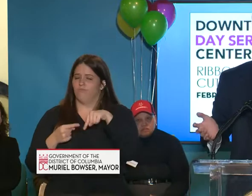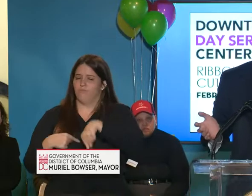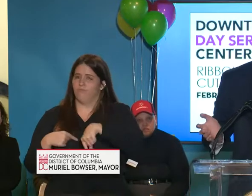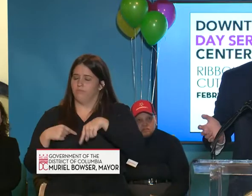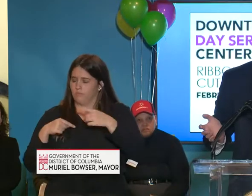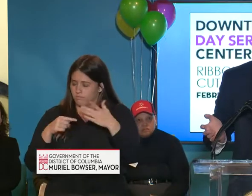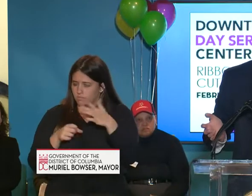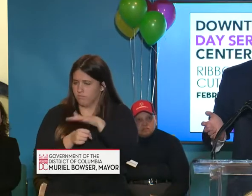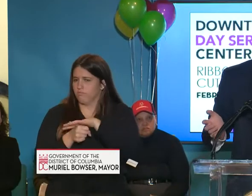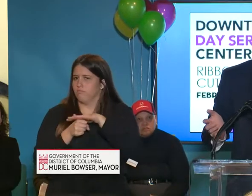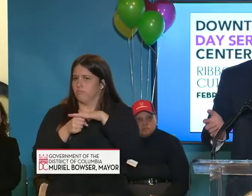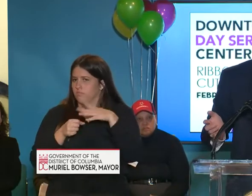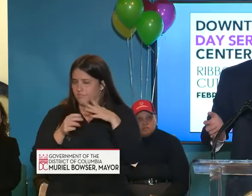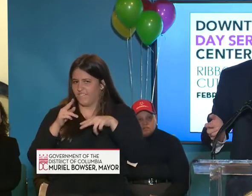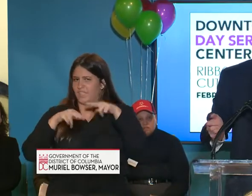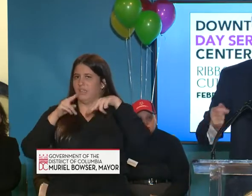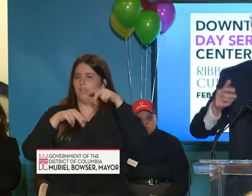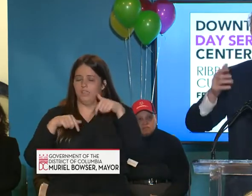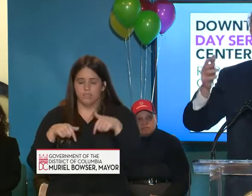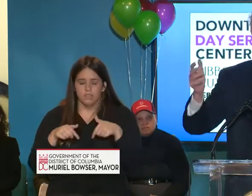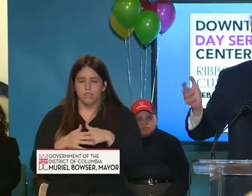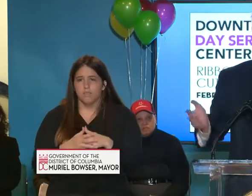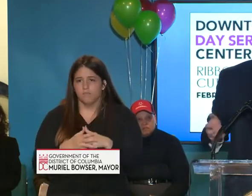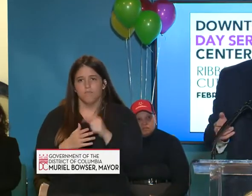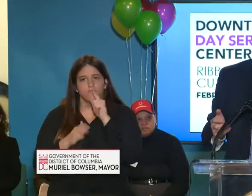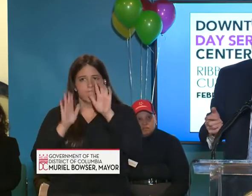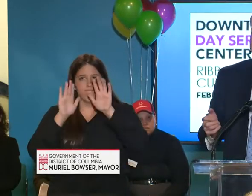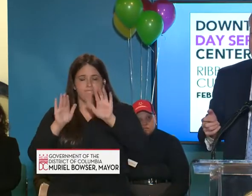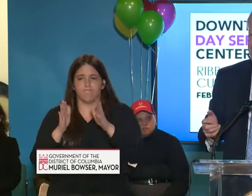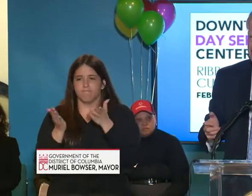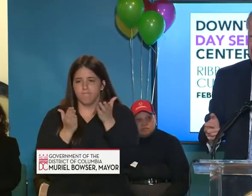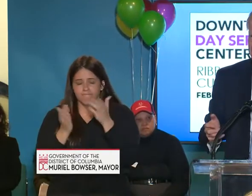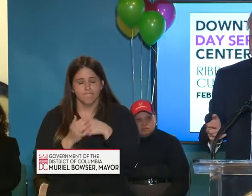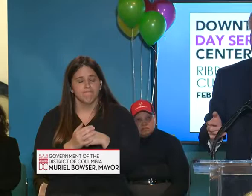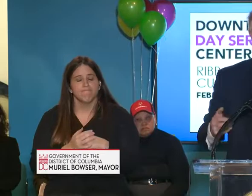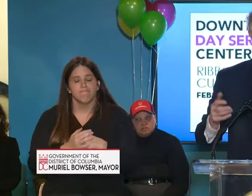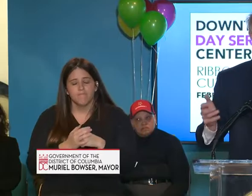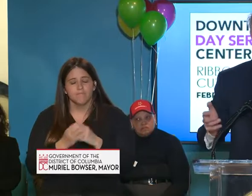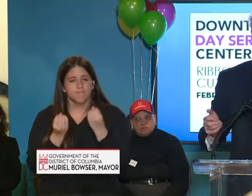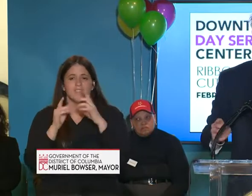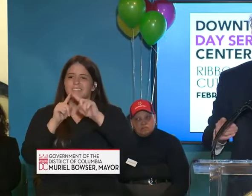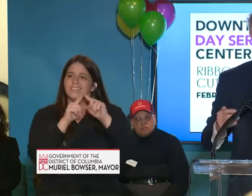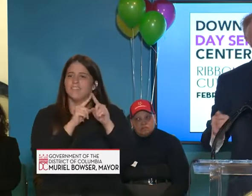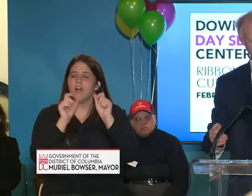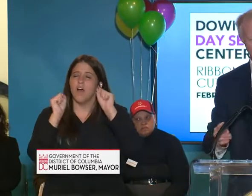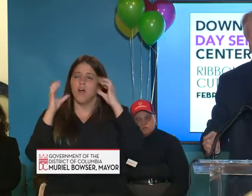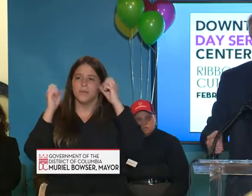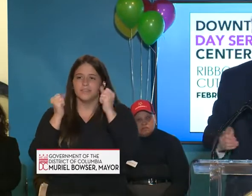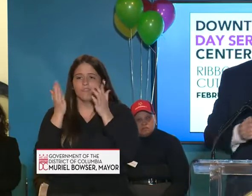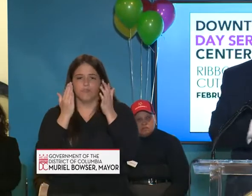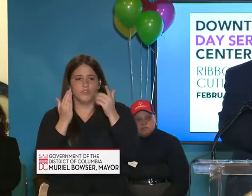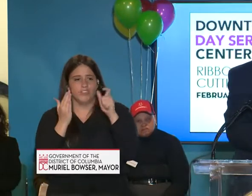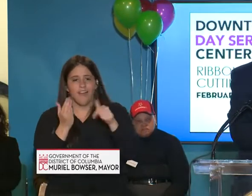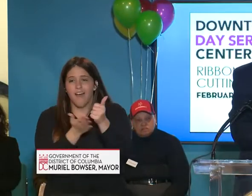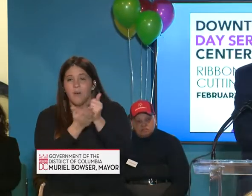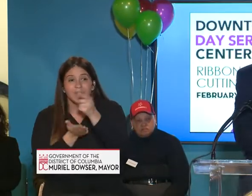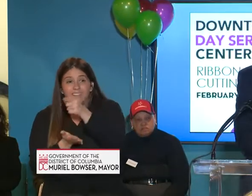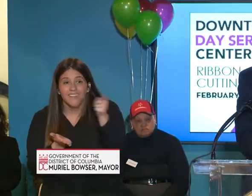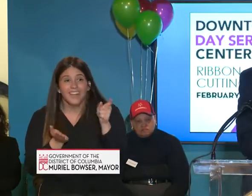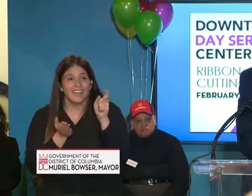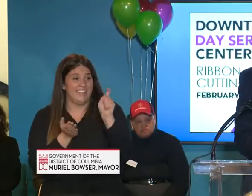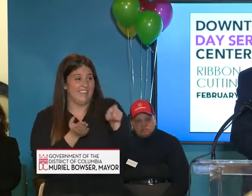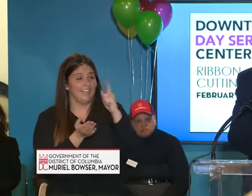is a tremendous facility, and then be able to get the services they need and the help they need to help them transition